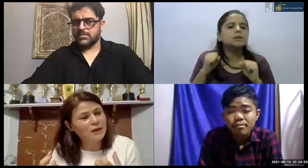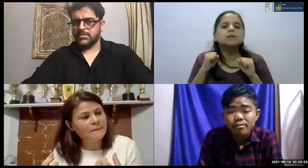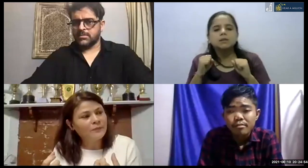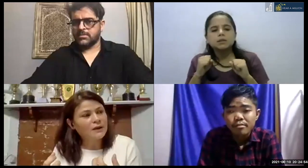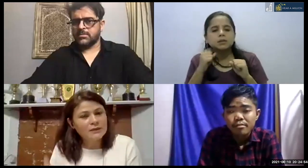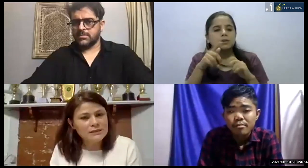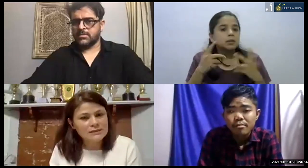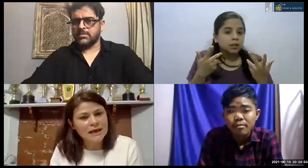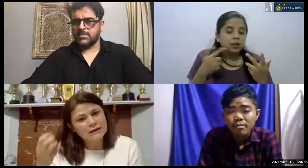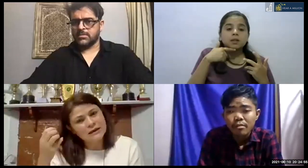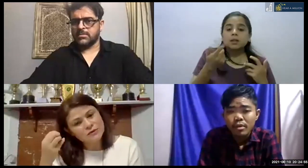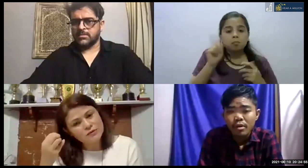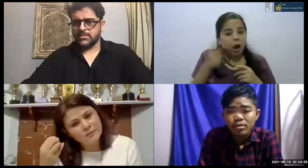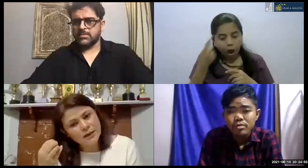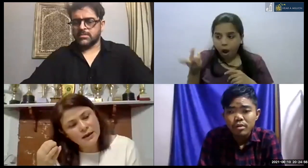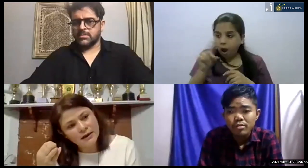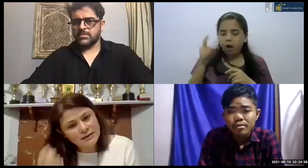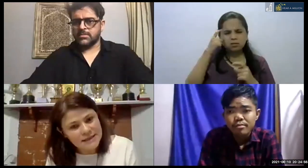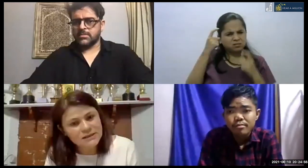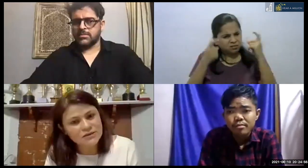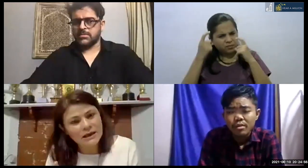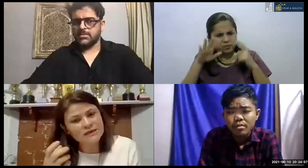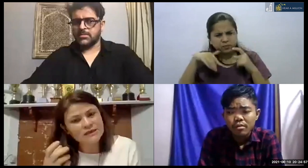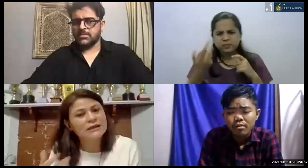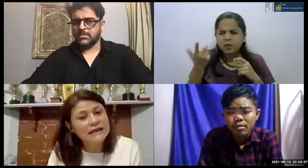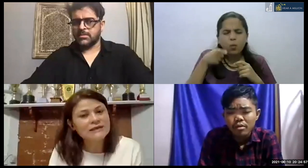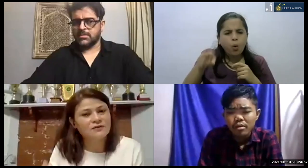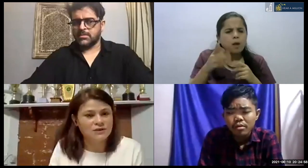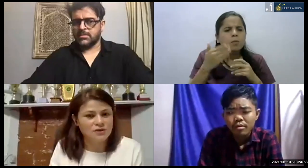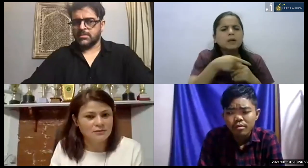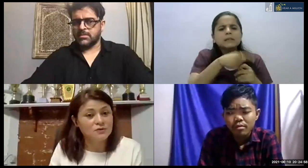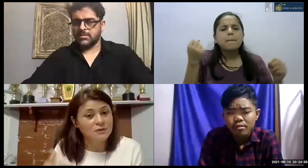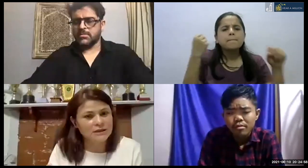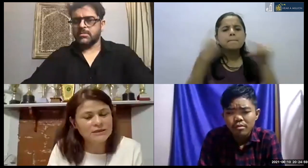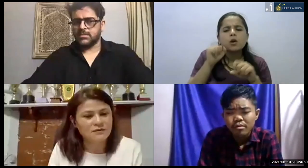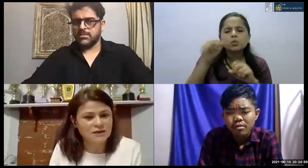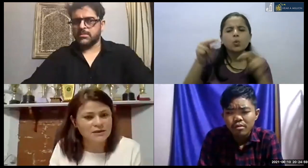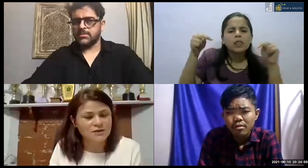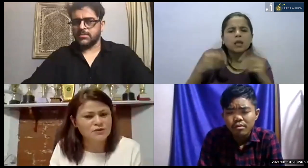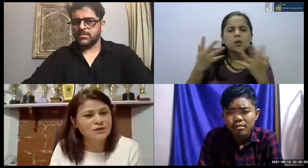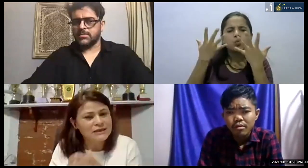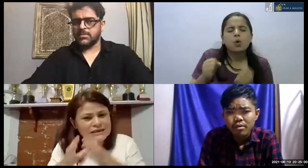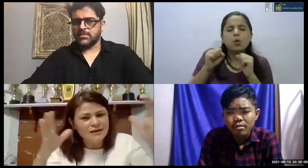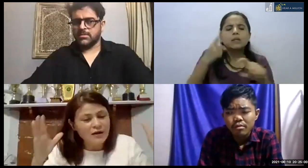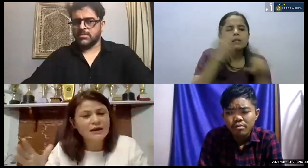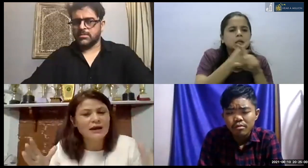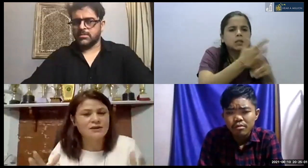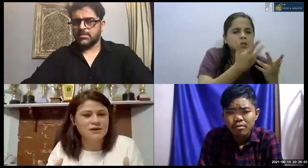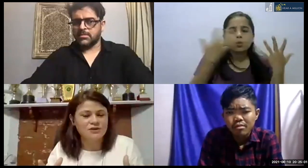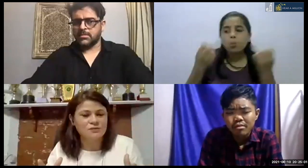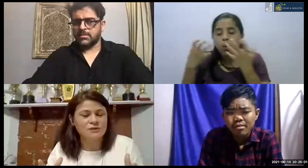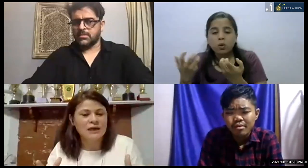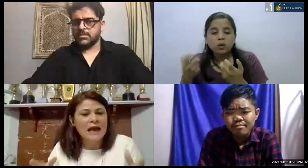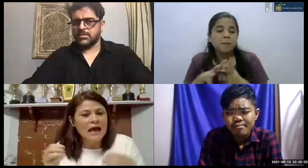to be redesigned, needs to be contextualized to the needs of the children, to the needs of the teachers. So these are very